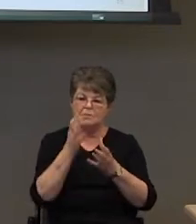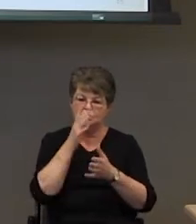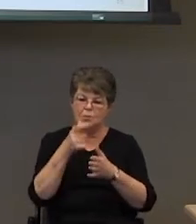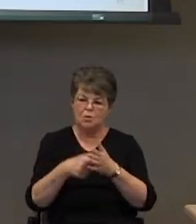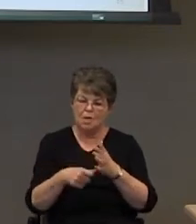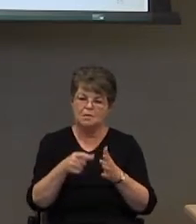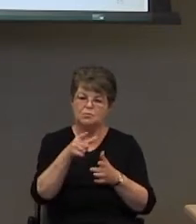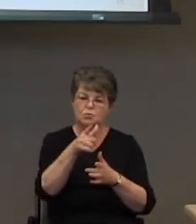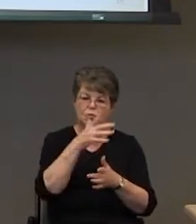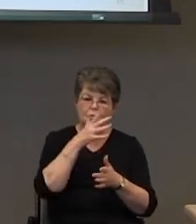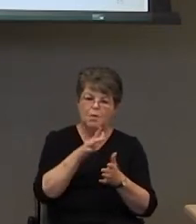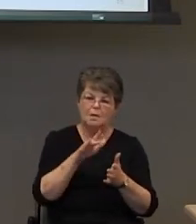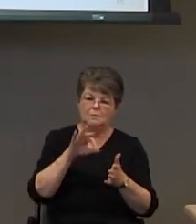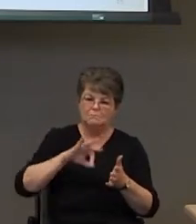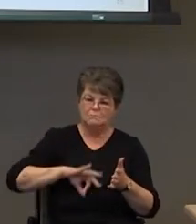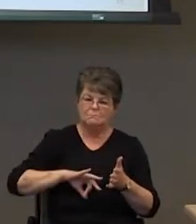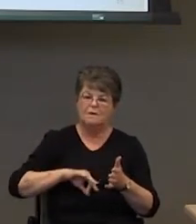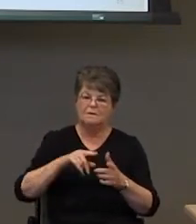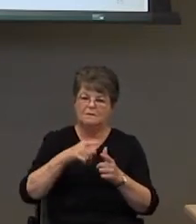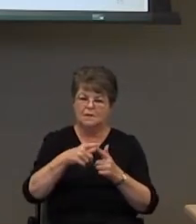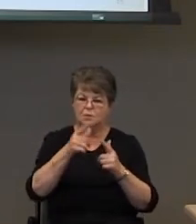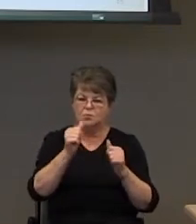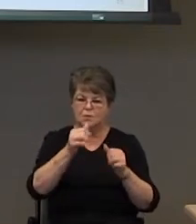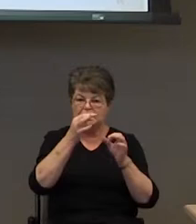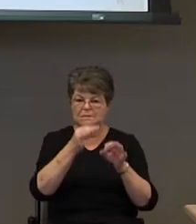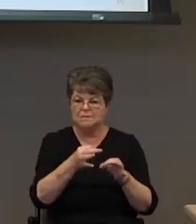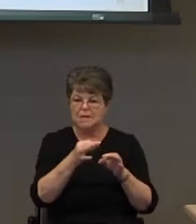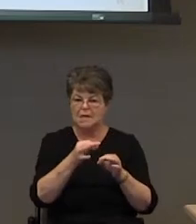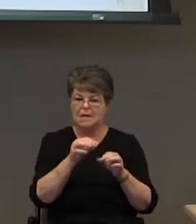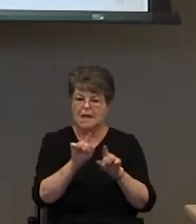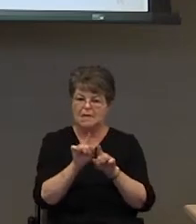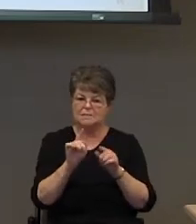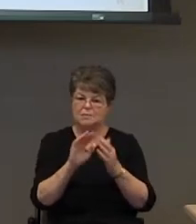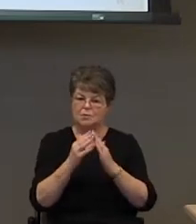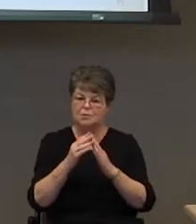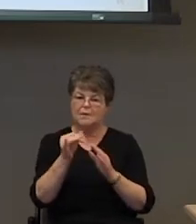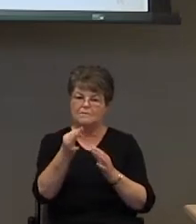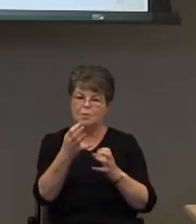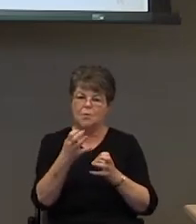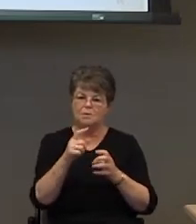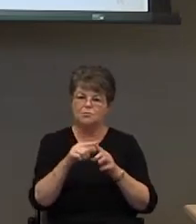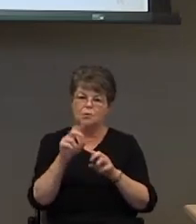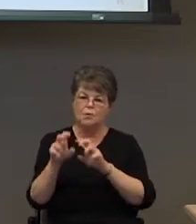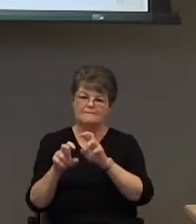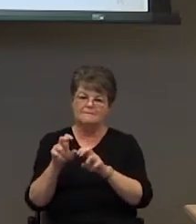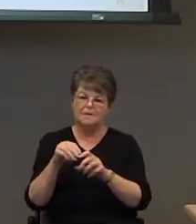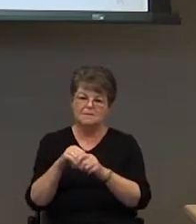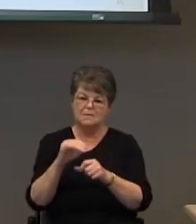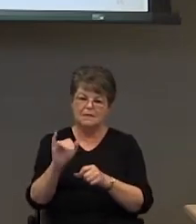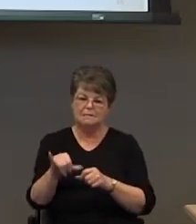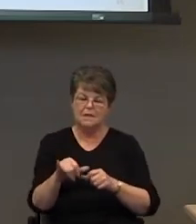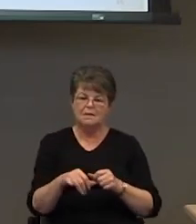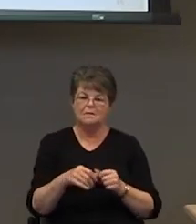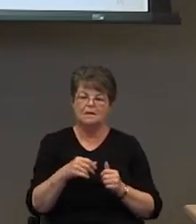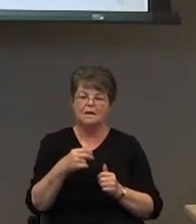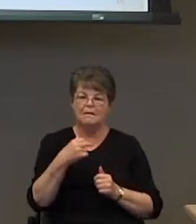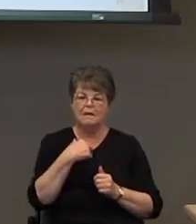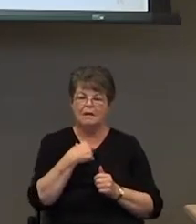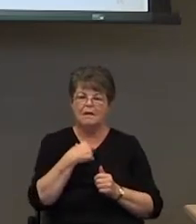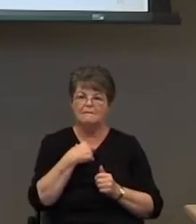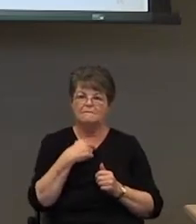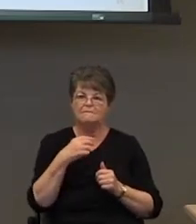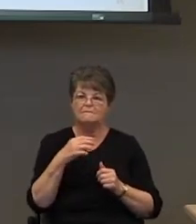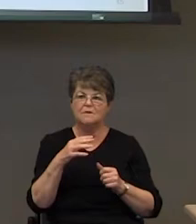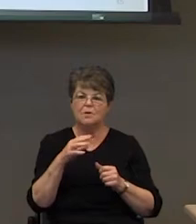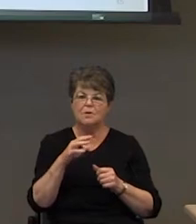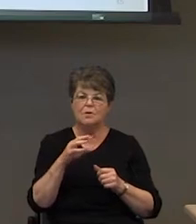this is what you'll get out of it. Then you can make an informed decision as a community whether or not you want to make that investment. Agritourism Exposition Center.